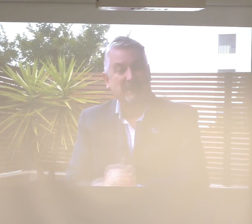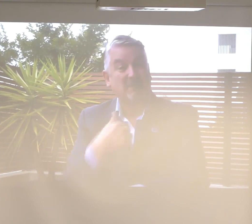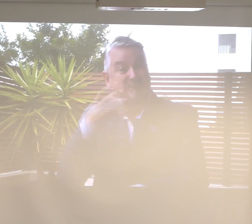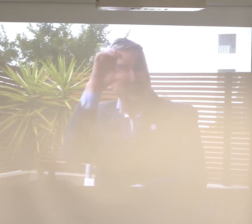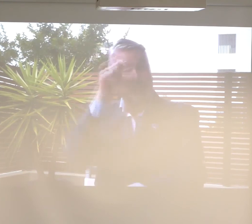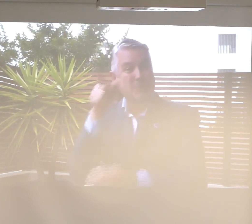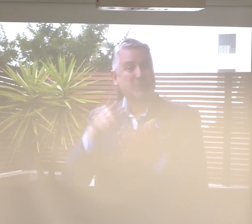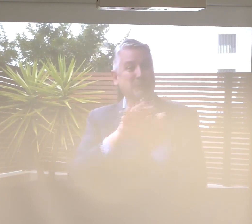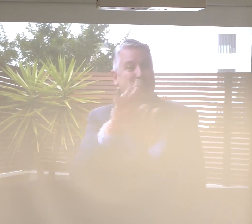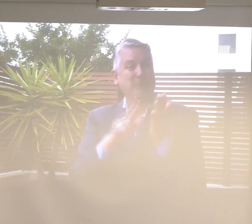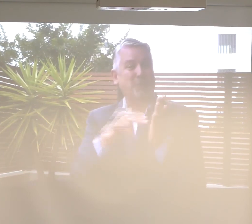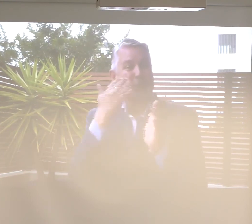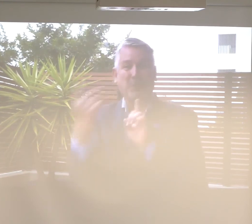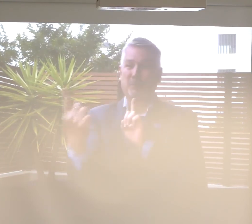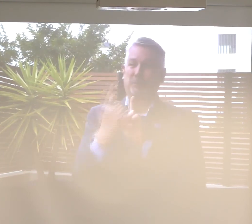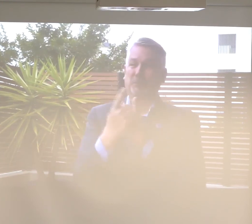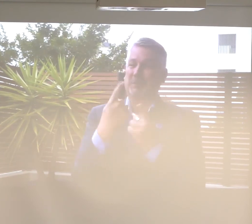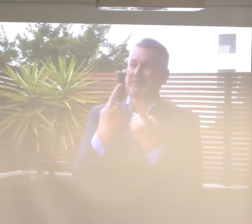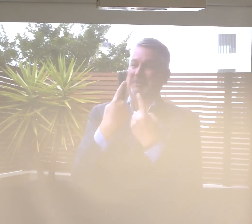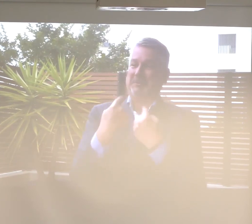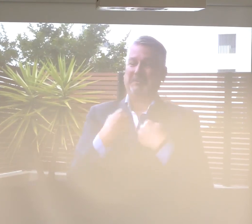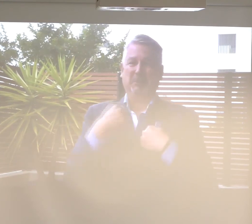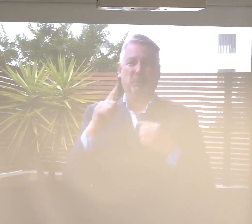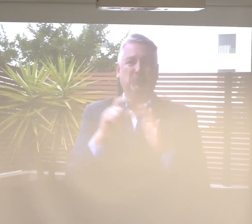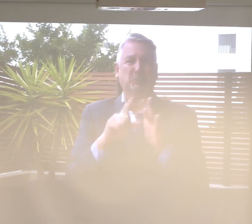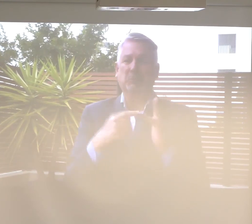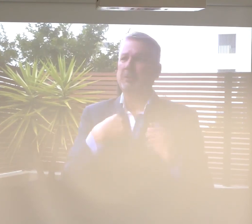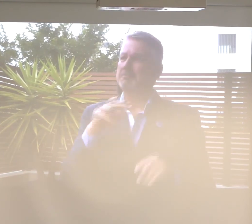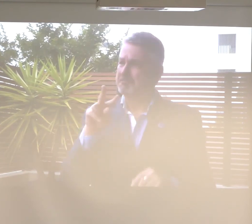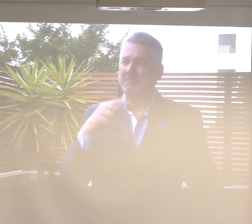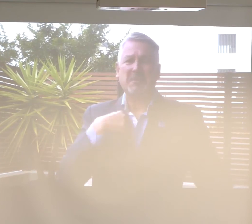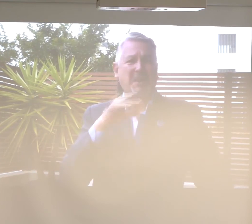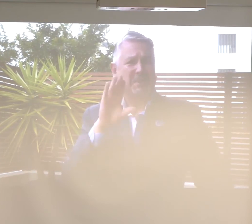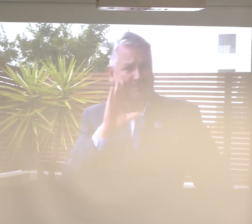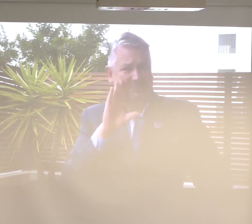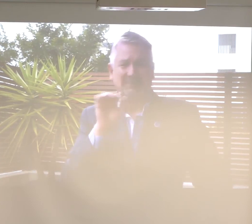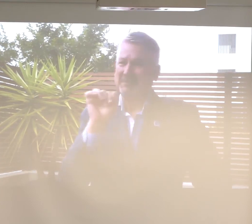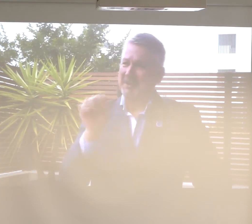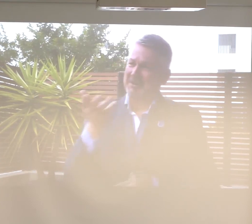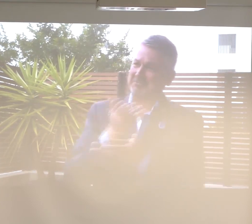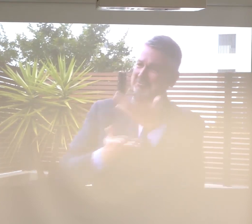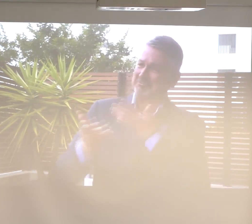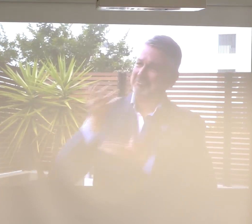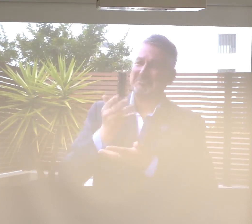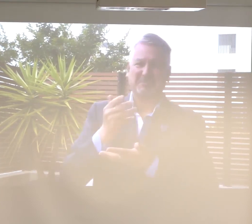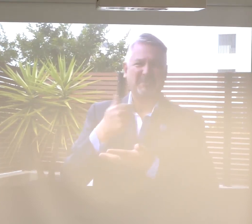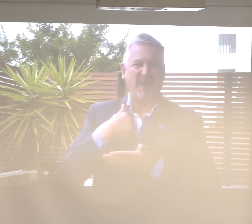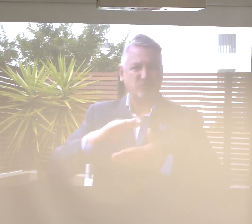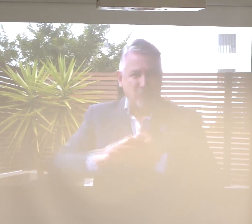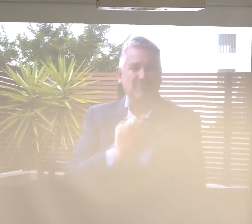and warm encouragement. John would always approach me and tell me what he was doing on the international stage. I listened